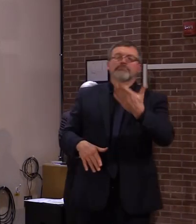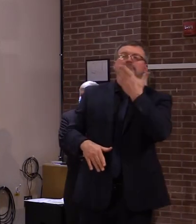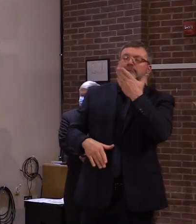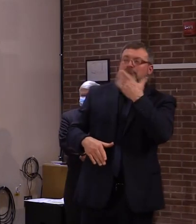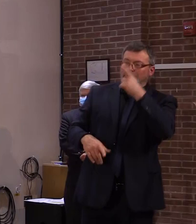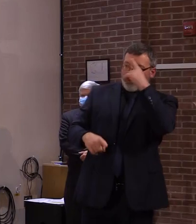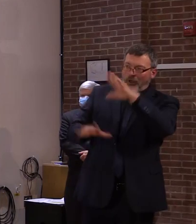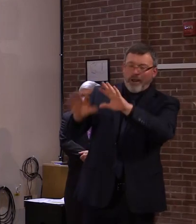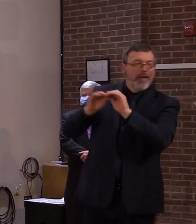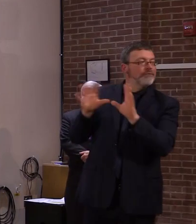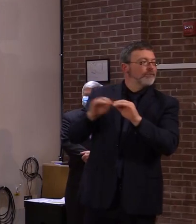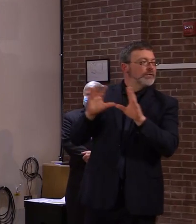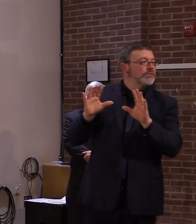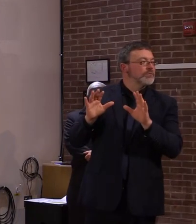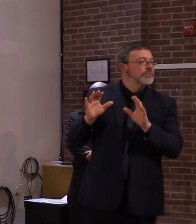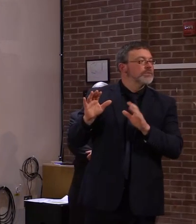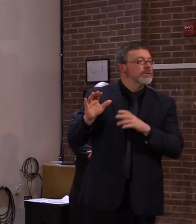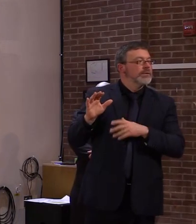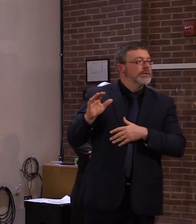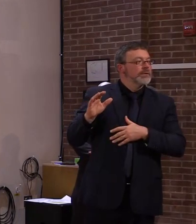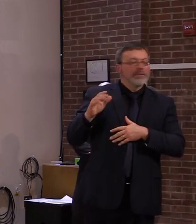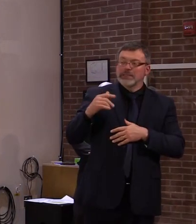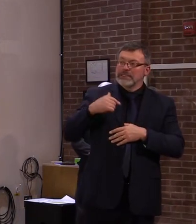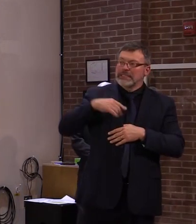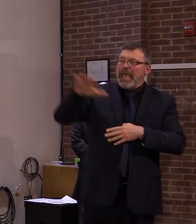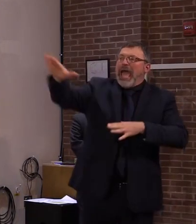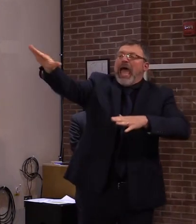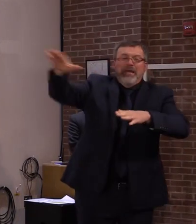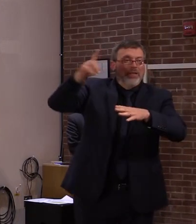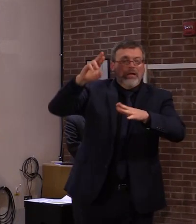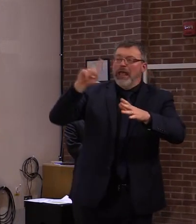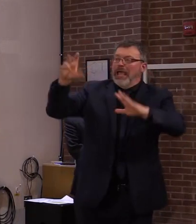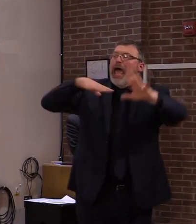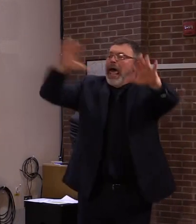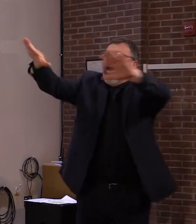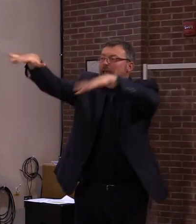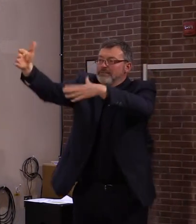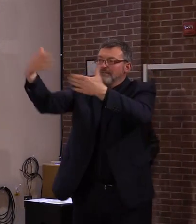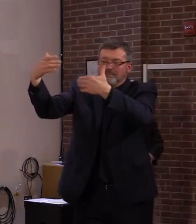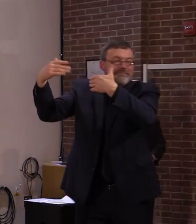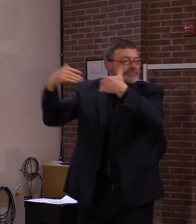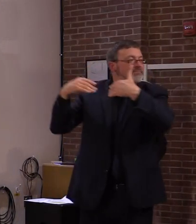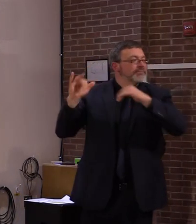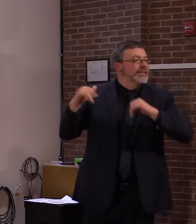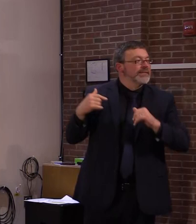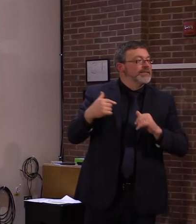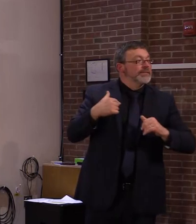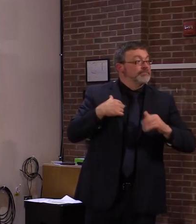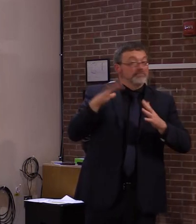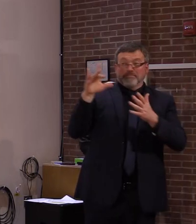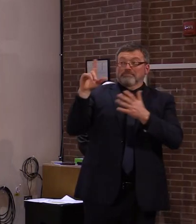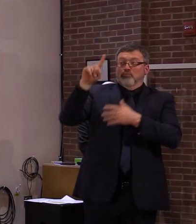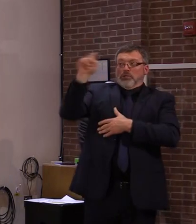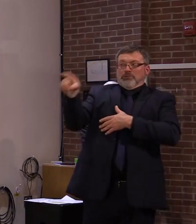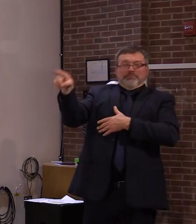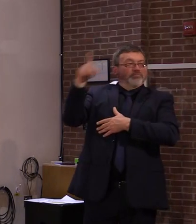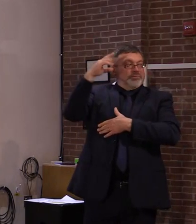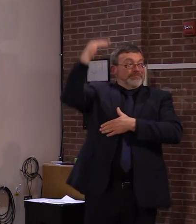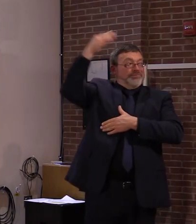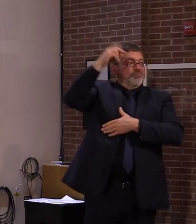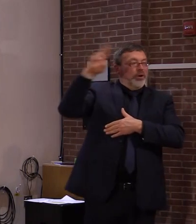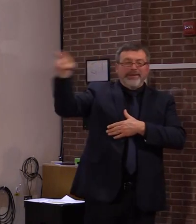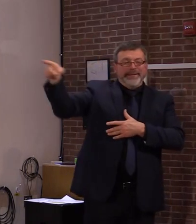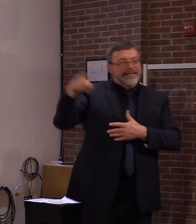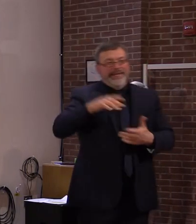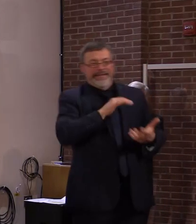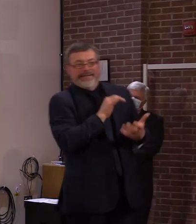but I guess a comment last week, and I think people are wondering how